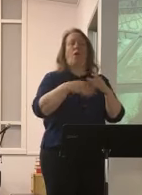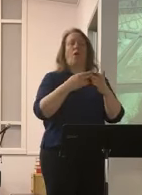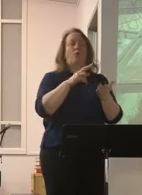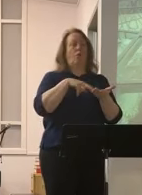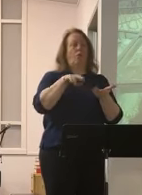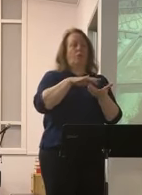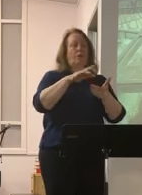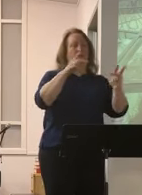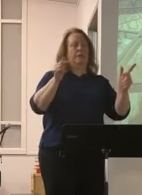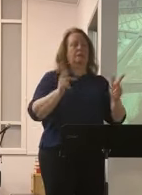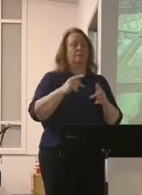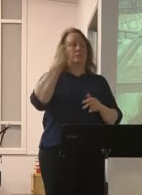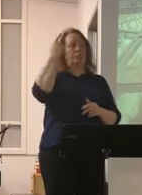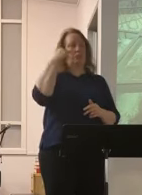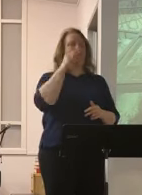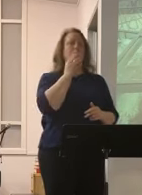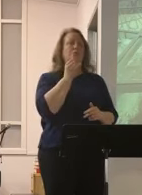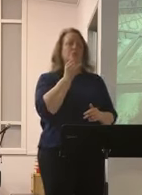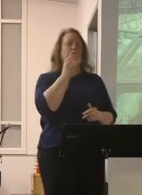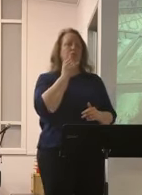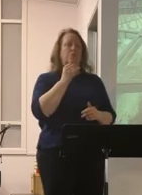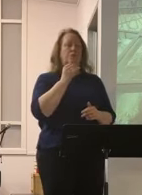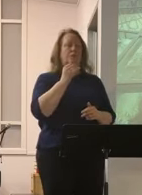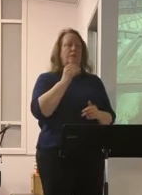Jews, and they put up